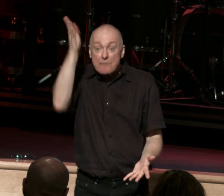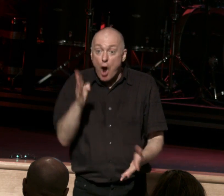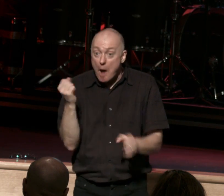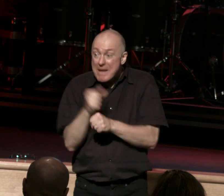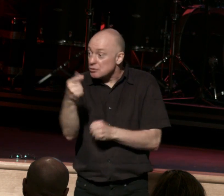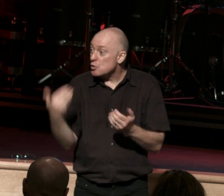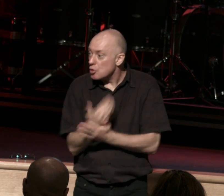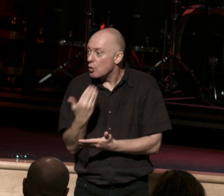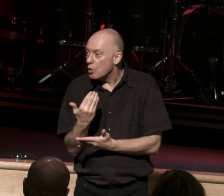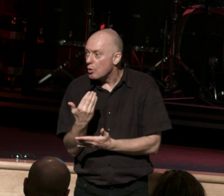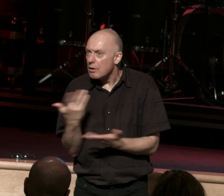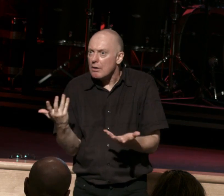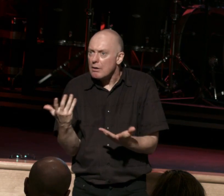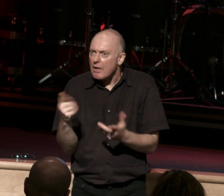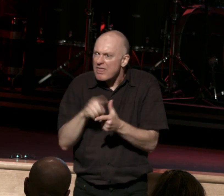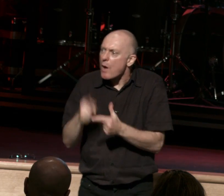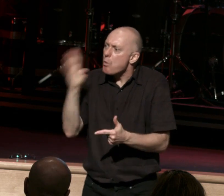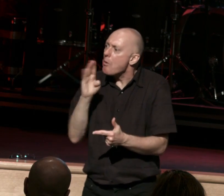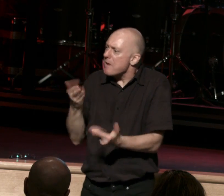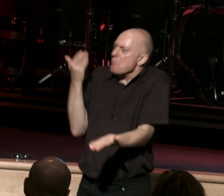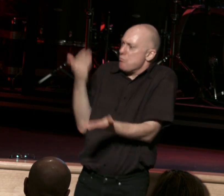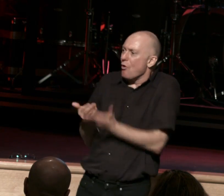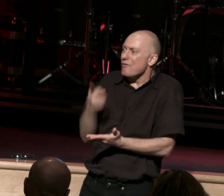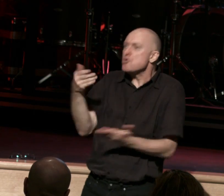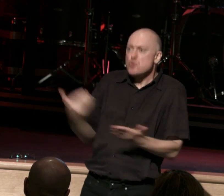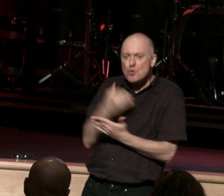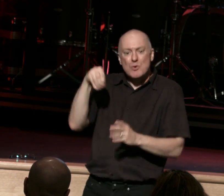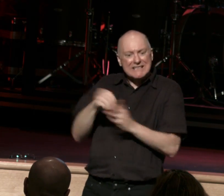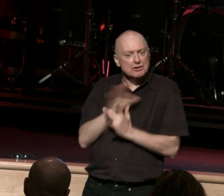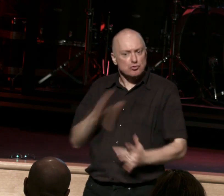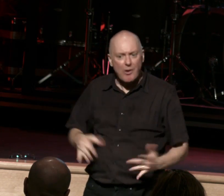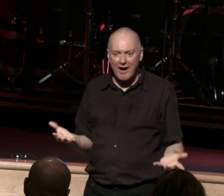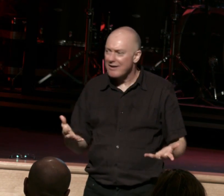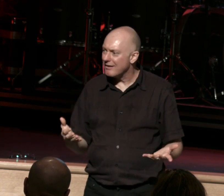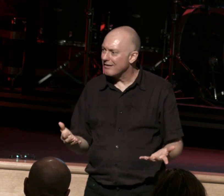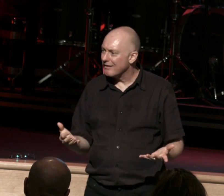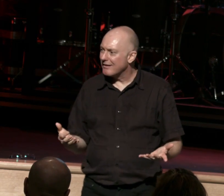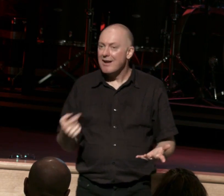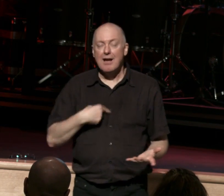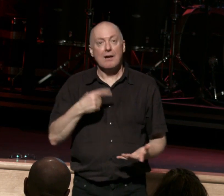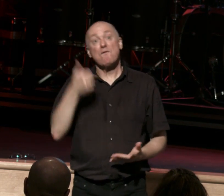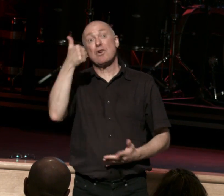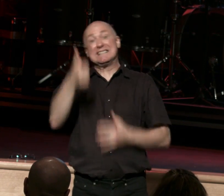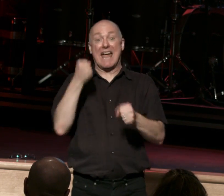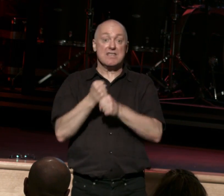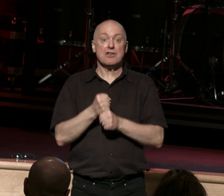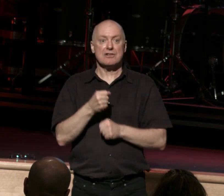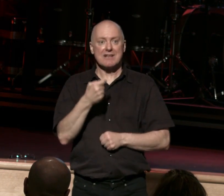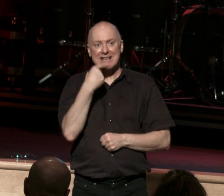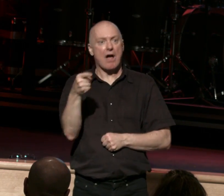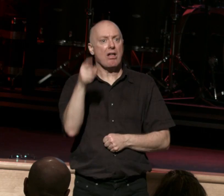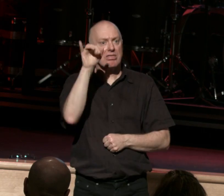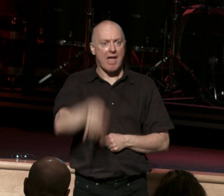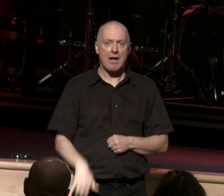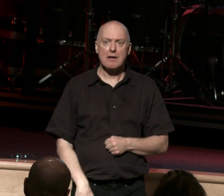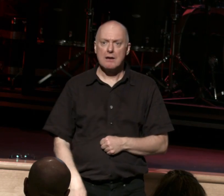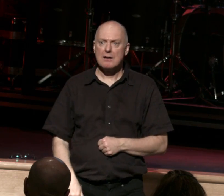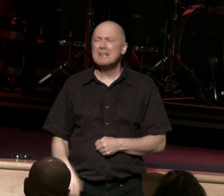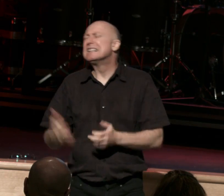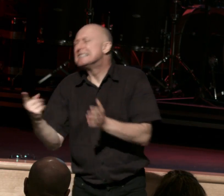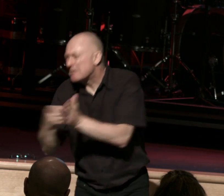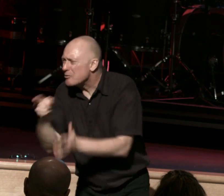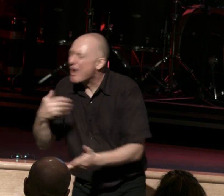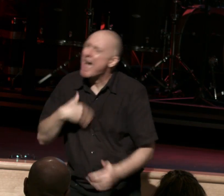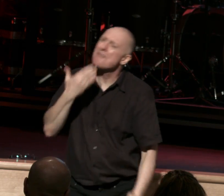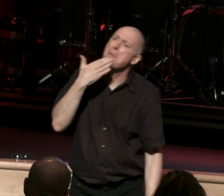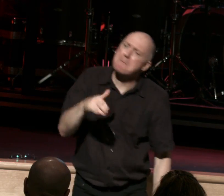makes you new, you must evidence the fact that you are new in Jesus Christ. So I've been saying this for 10 years in some form or another. So I'm